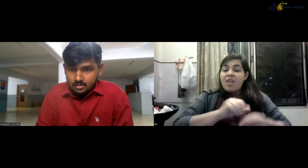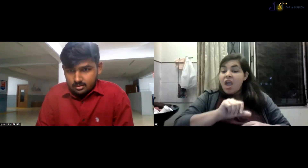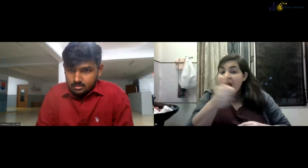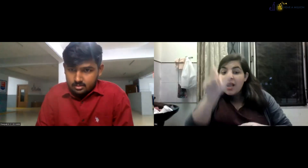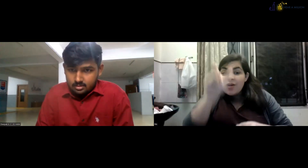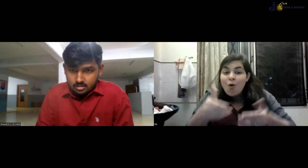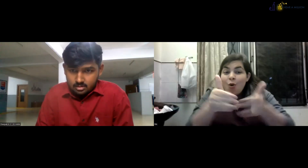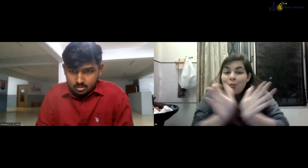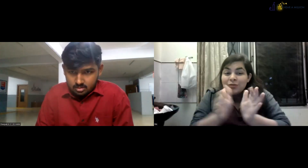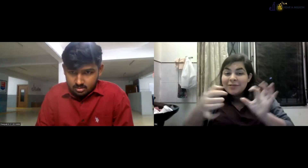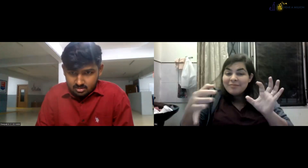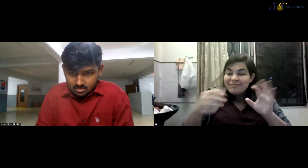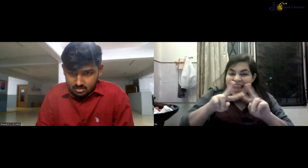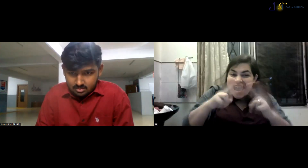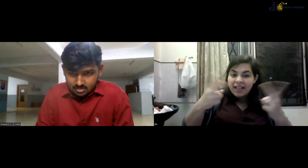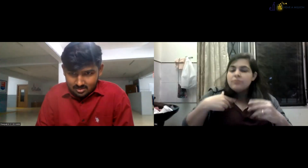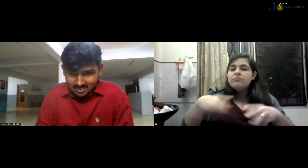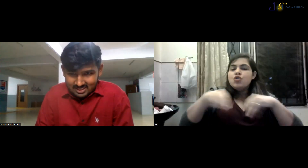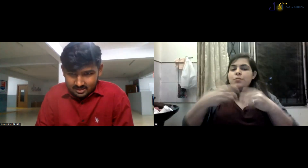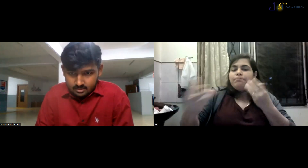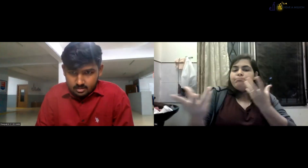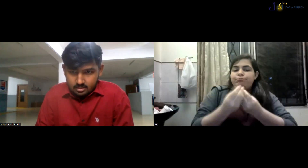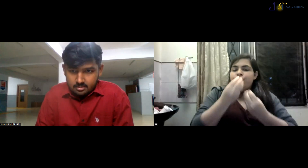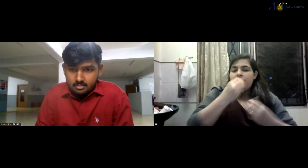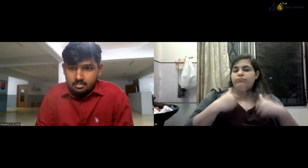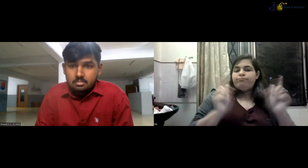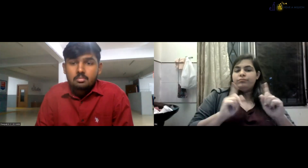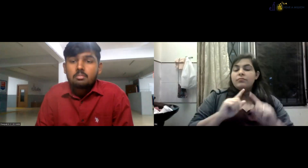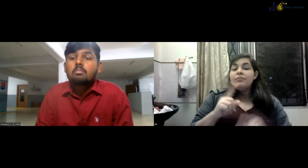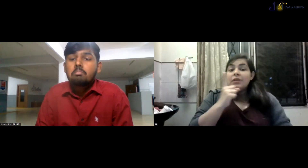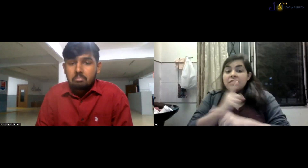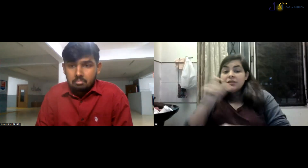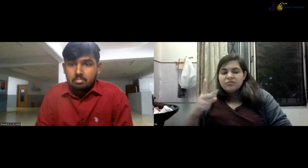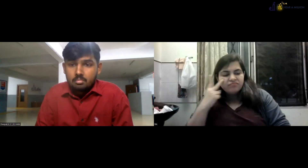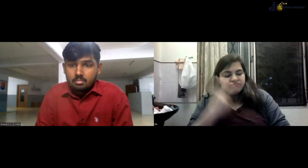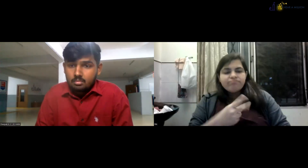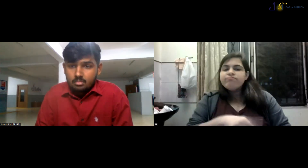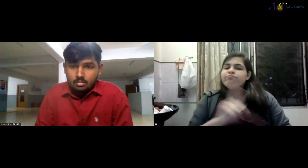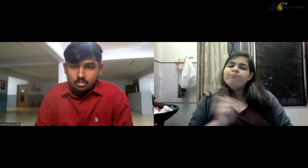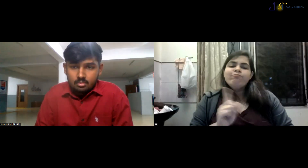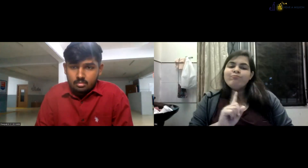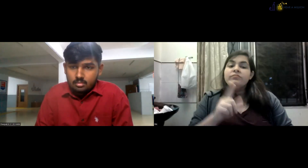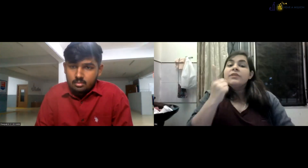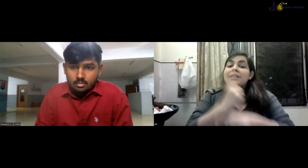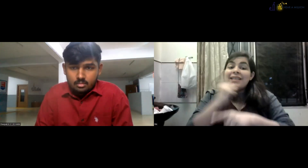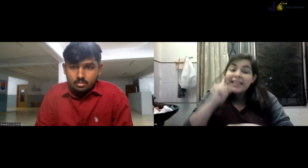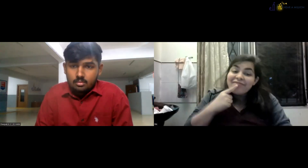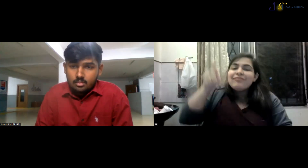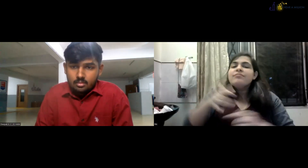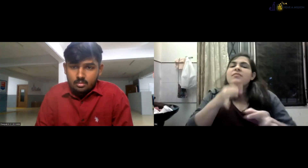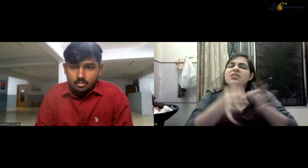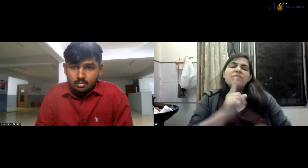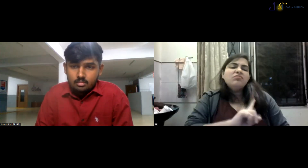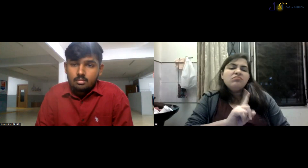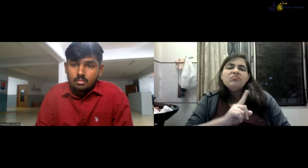I'm from the community where we can share the food items with other people. But my